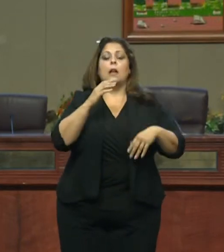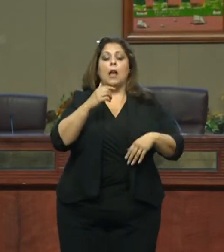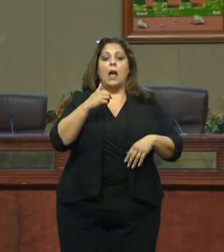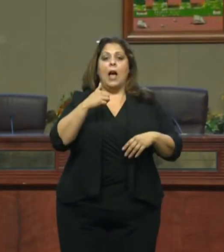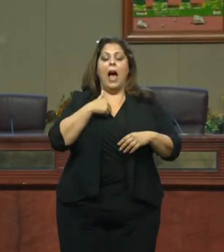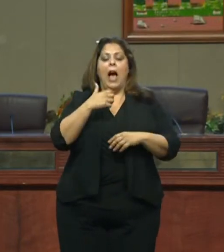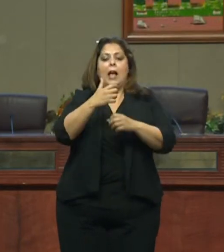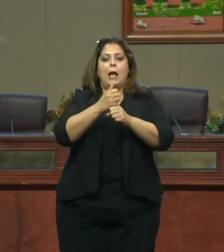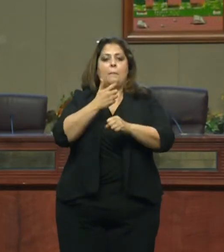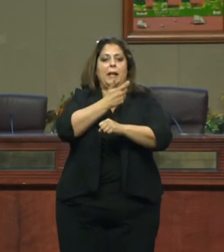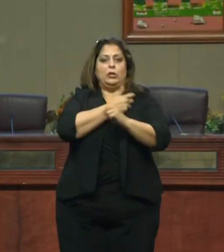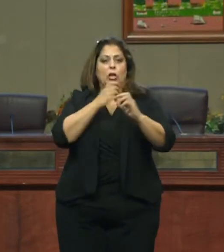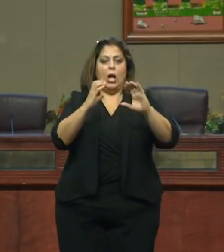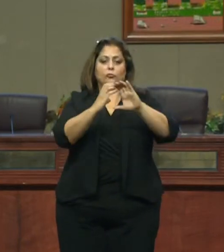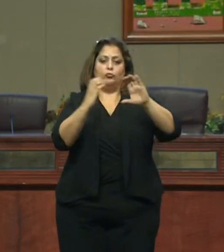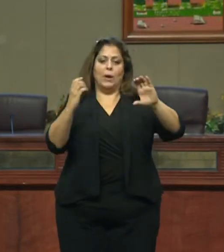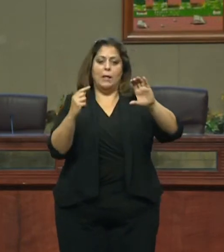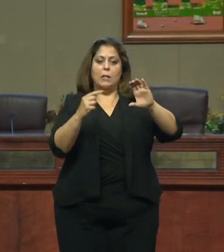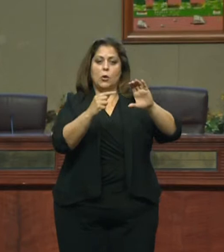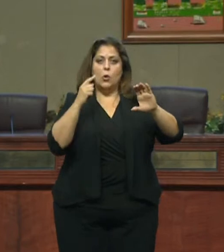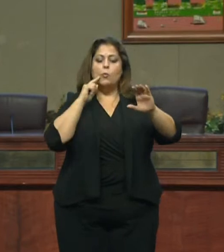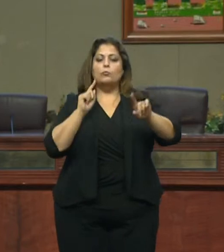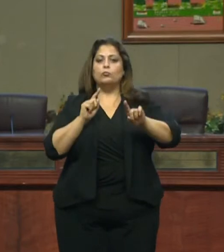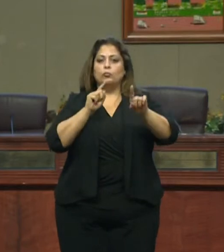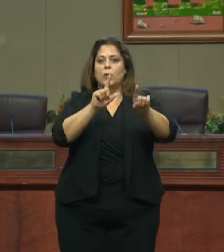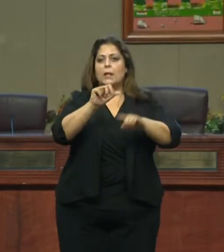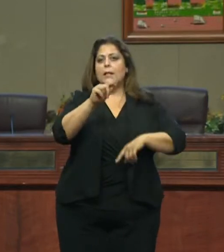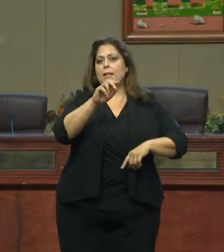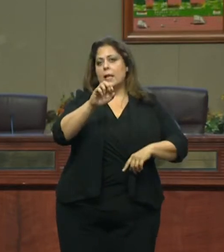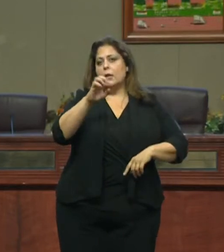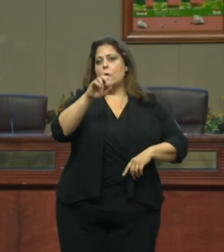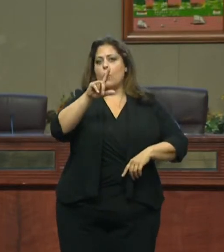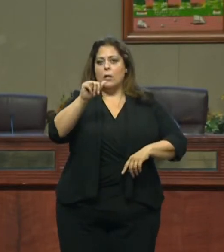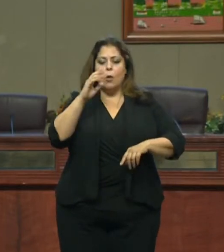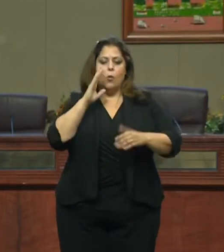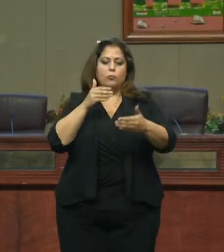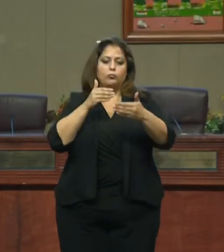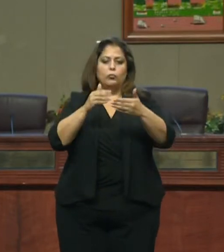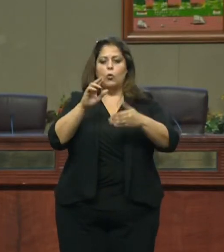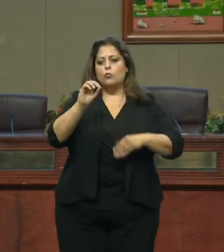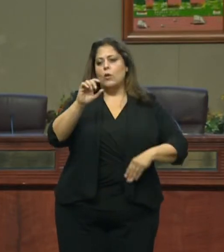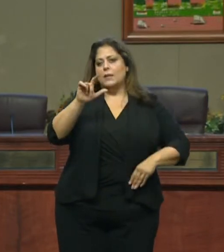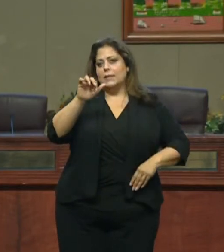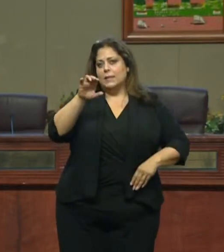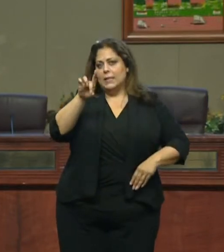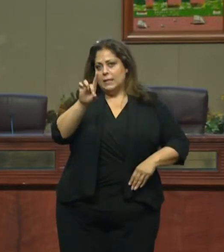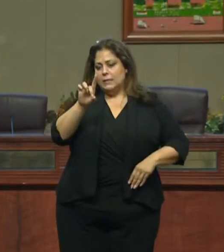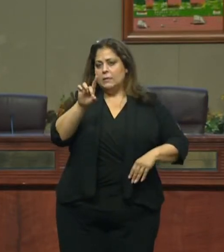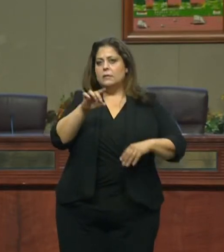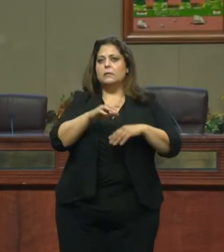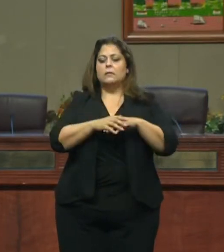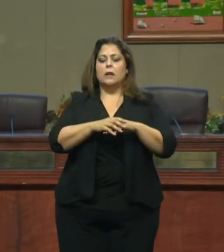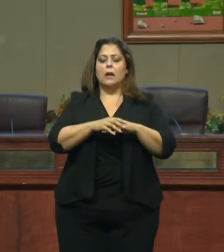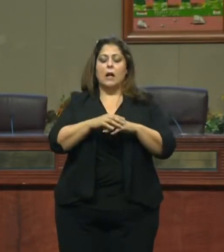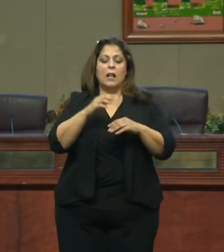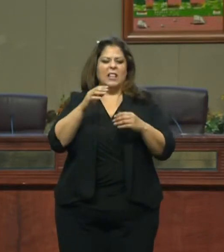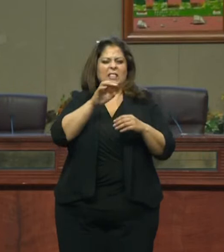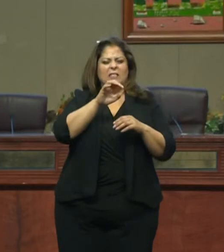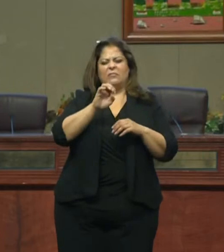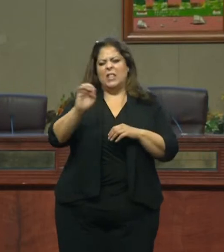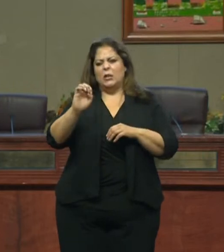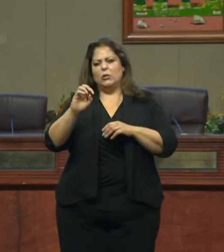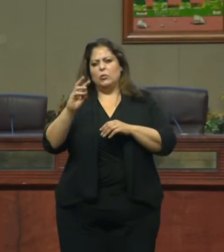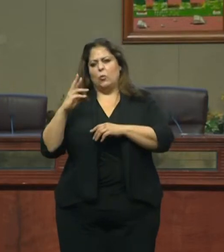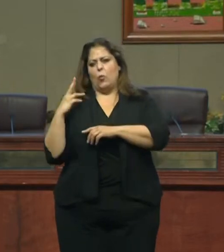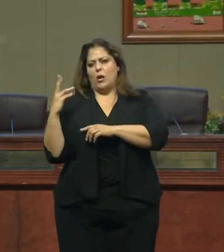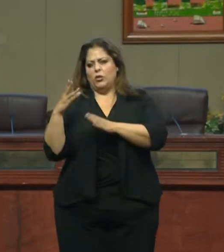Eola from 9 a.m. to 11:30 a.m. right off of Roslyn and East Washington